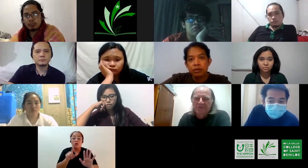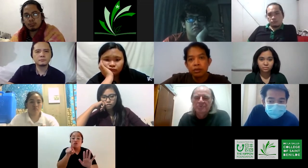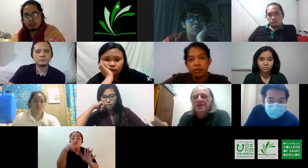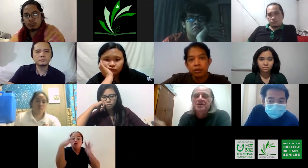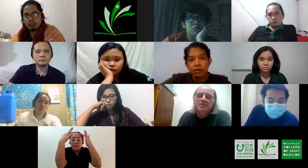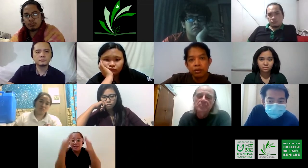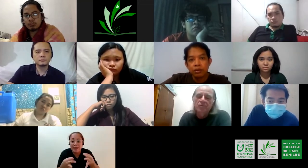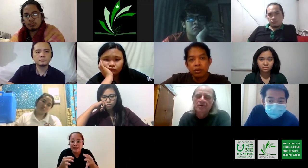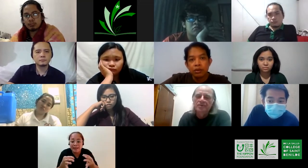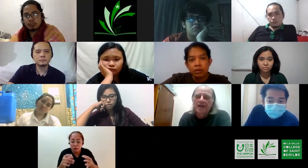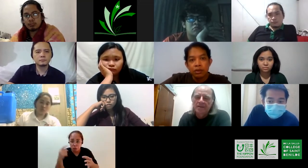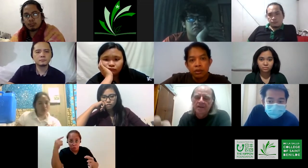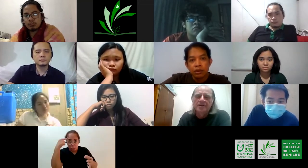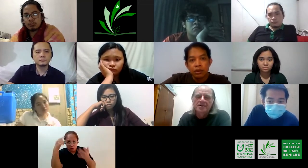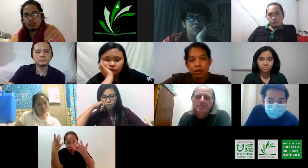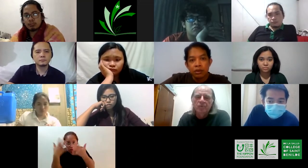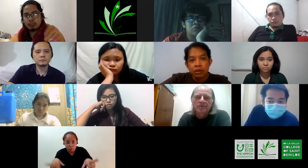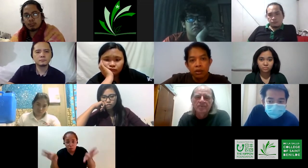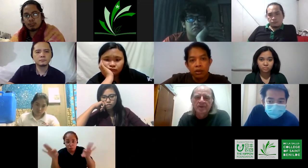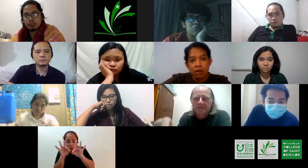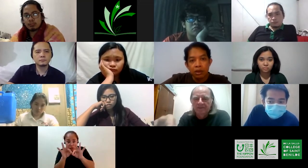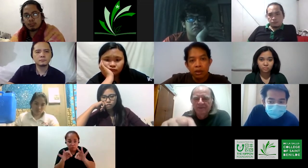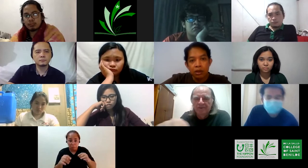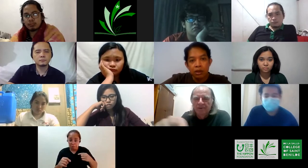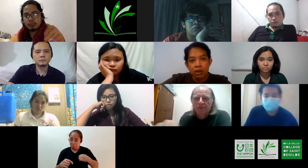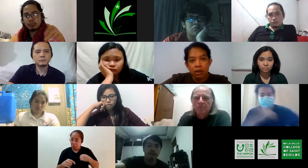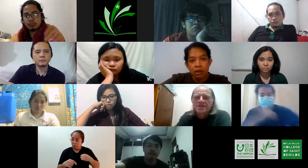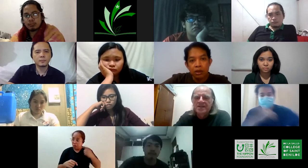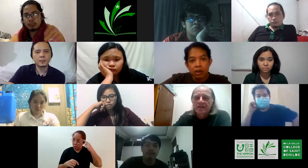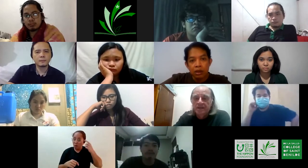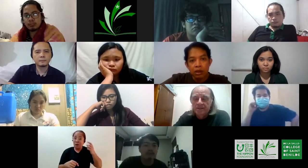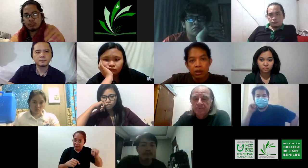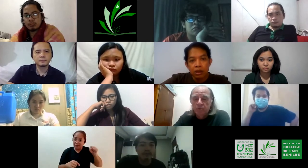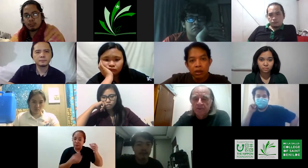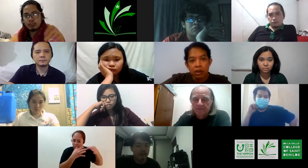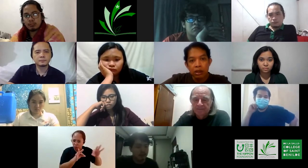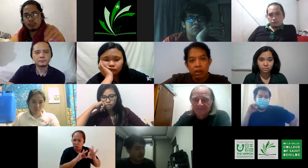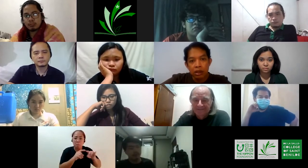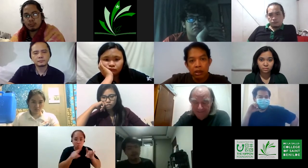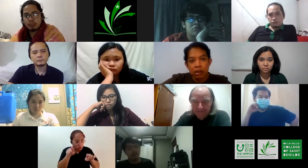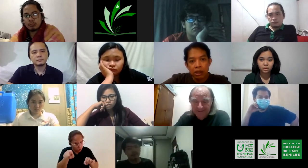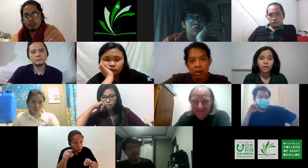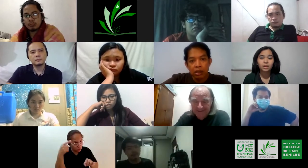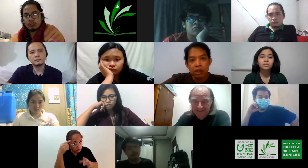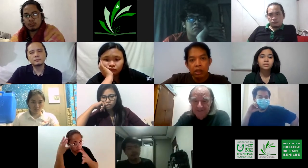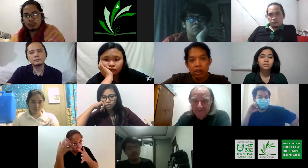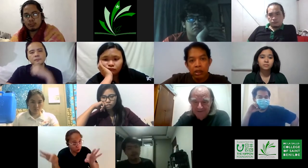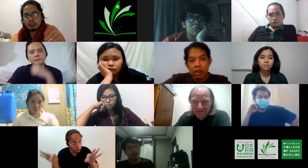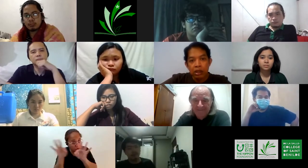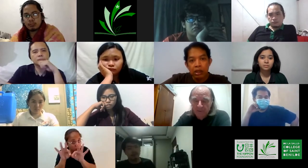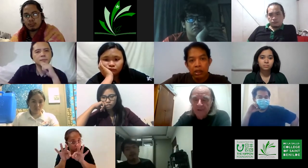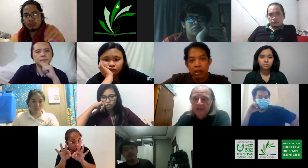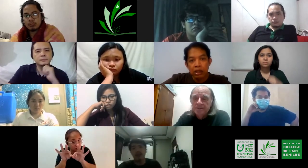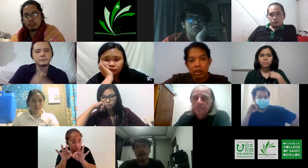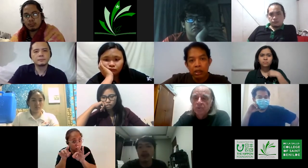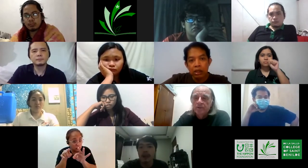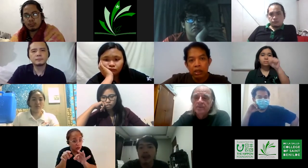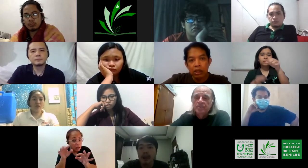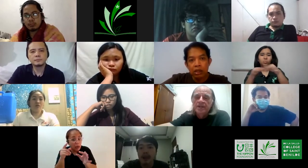think it's important? I think it's important, but you must think it's important. So if you think it's important, please add